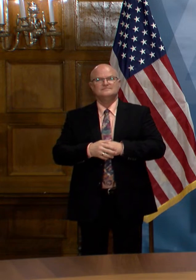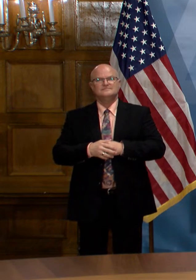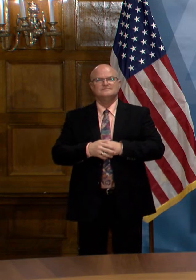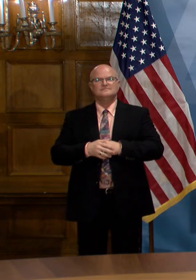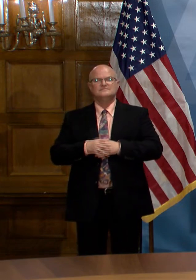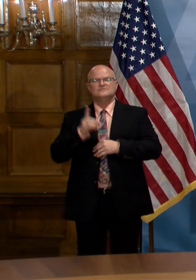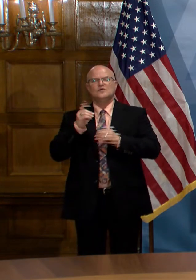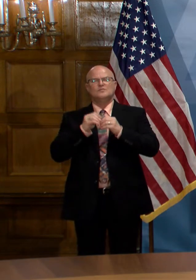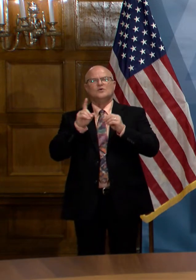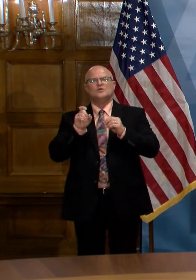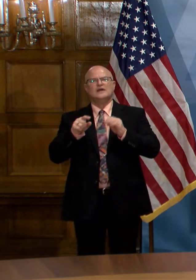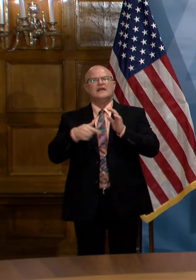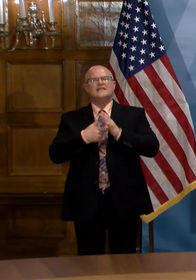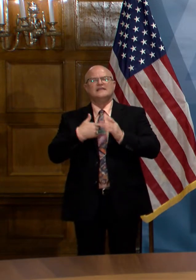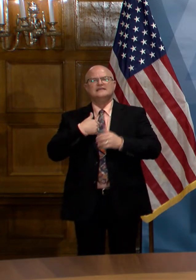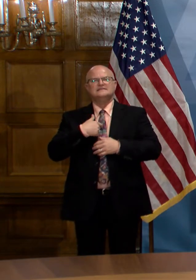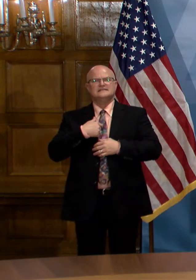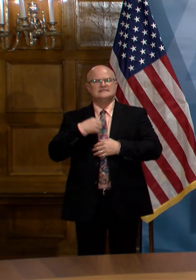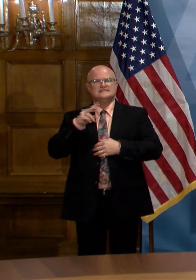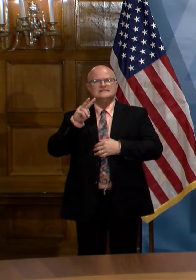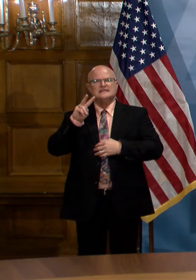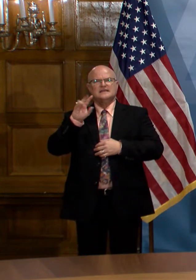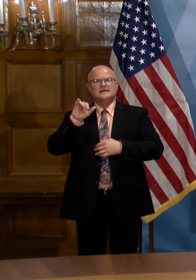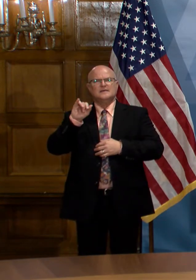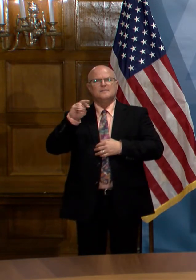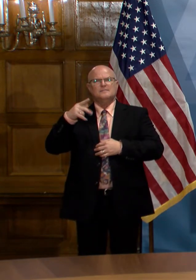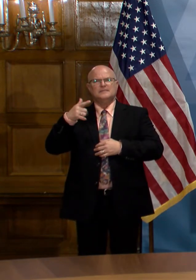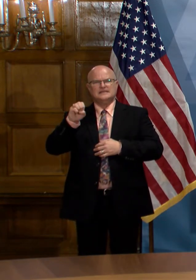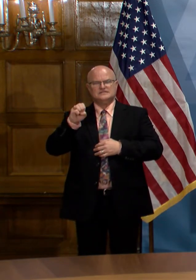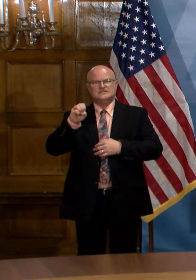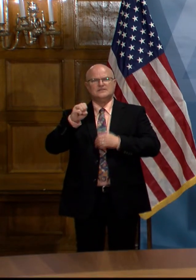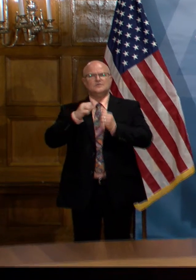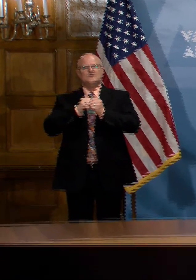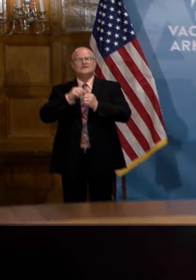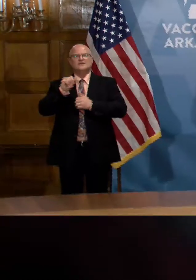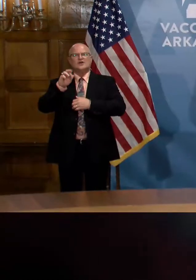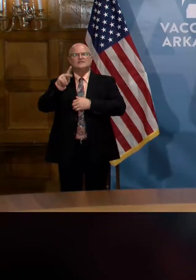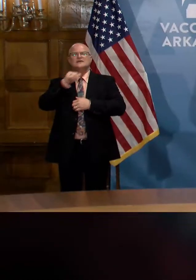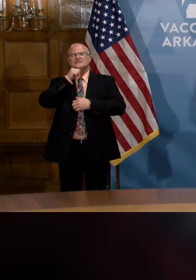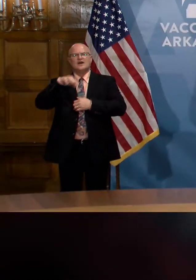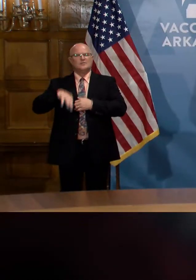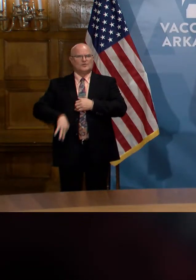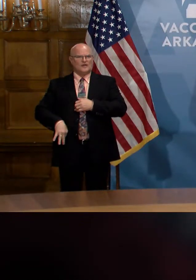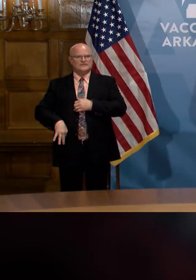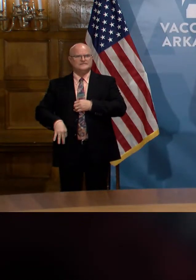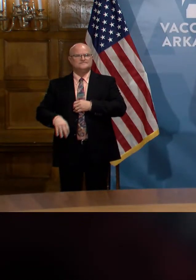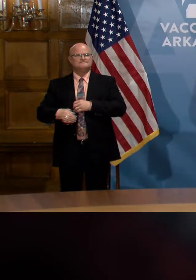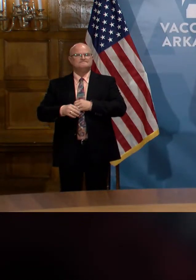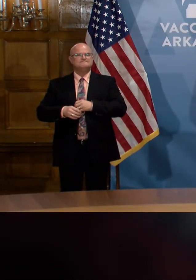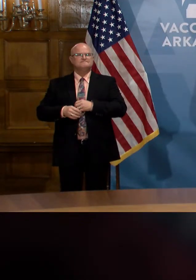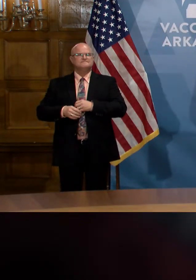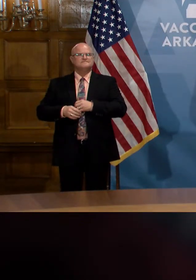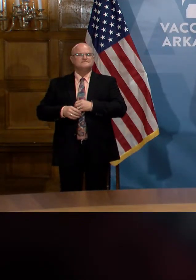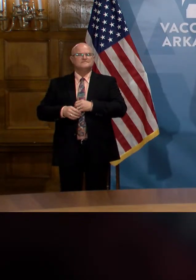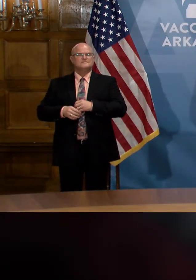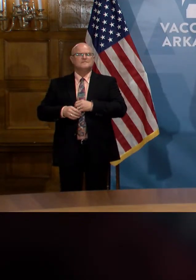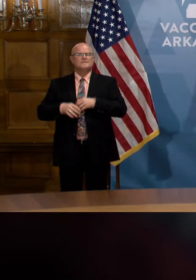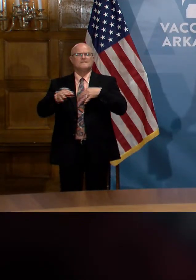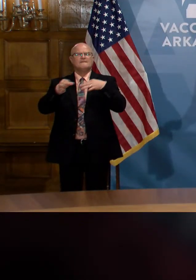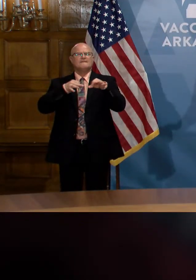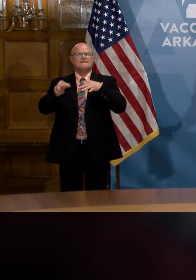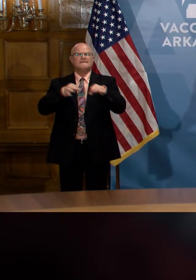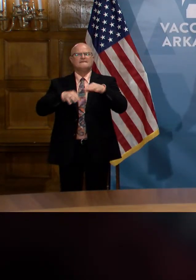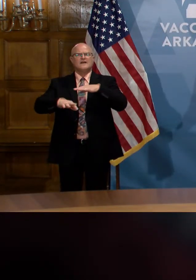Governor, one more question. This is Benji Hardy with the Arkansas Nonprofit News Network. So the definitions